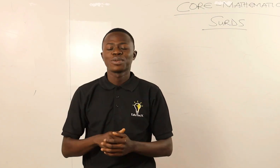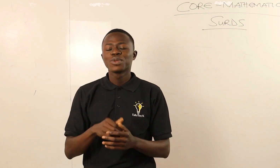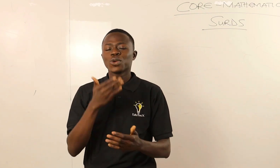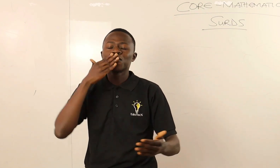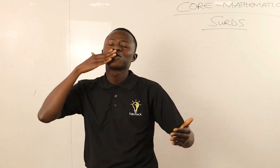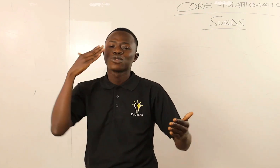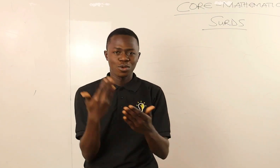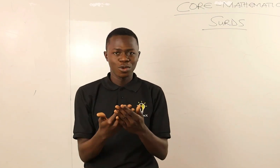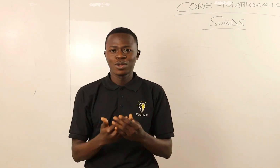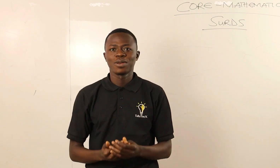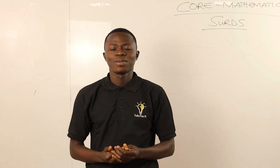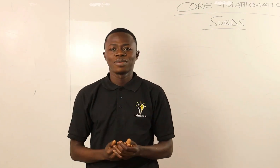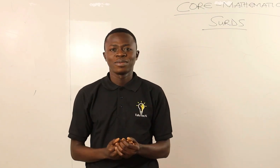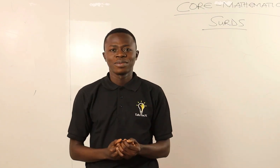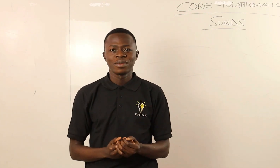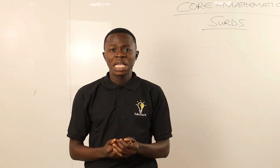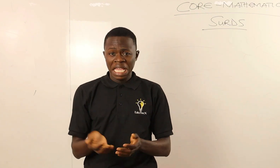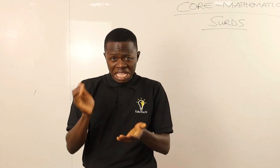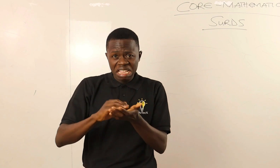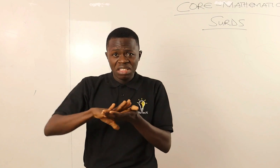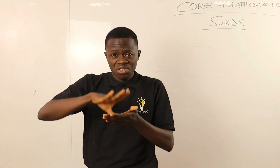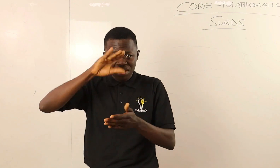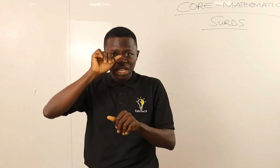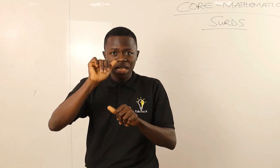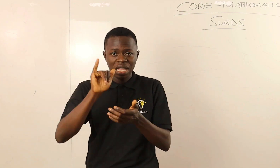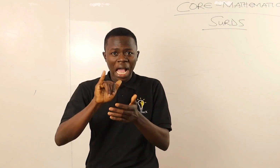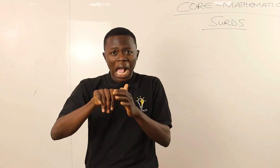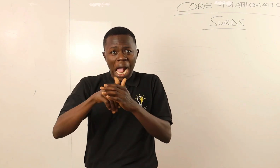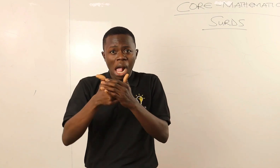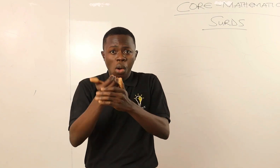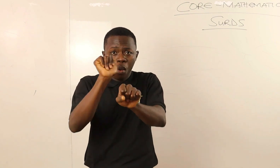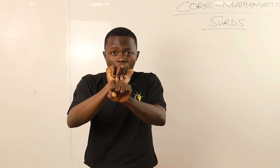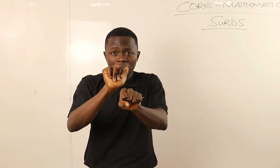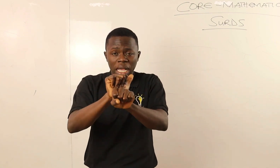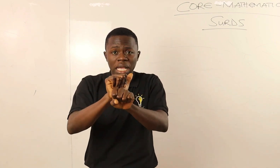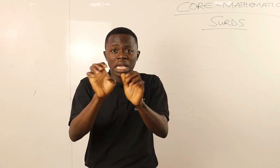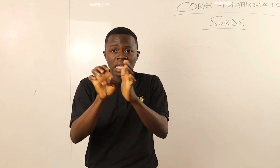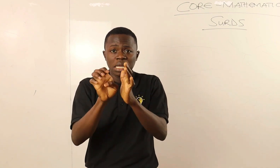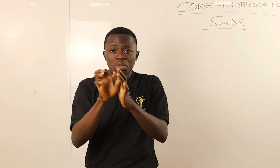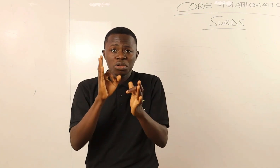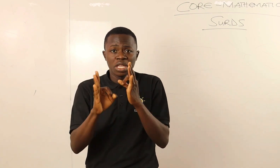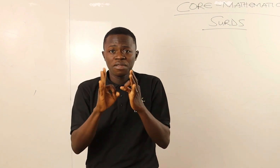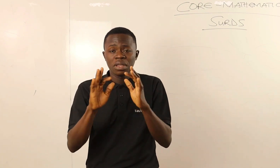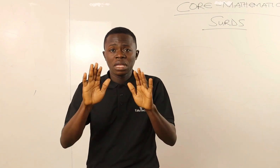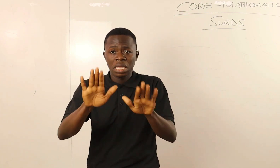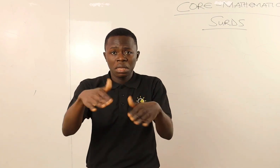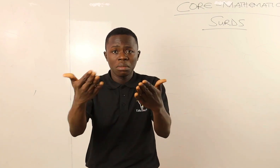being 3, and so on. Very good. And again, you remember that we learned